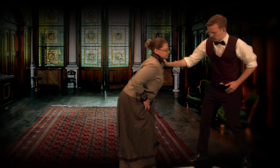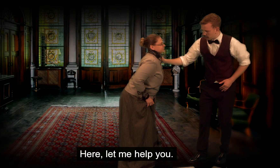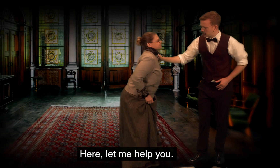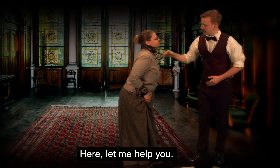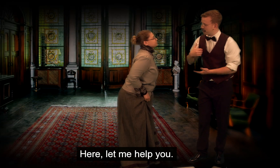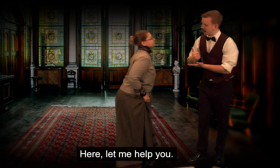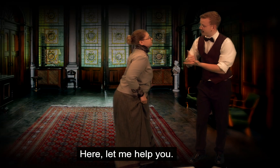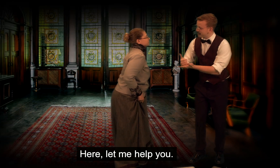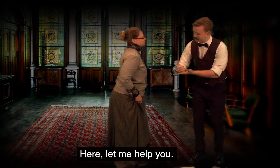Here, let me help you.